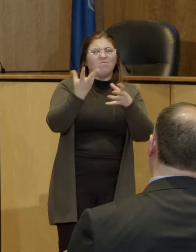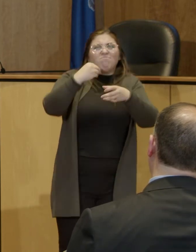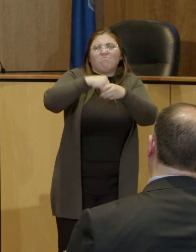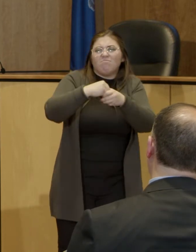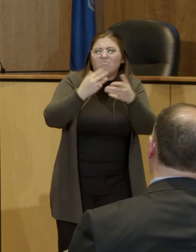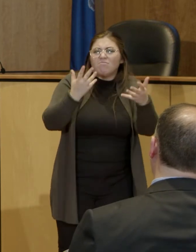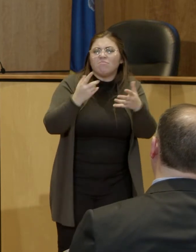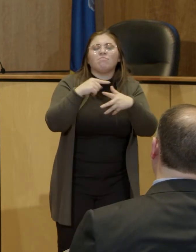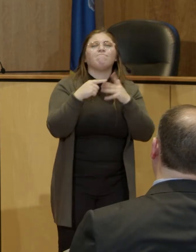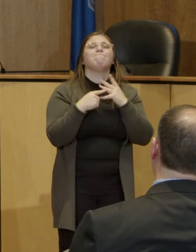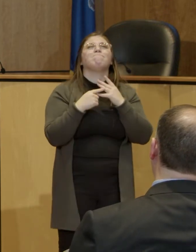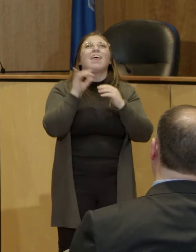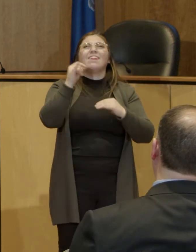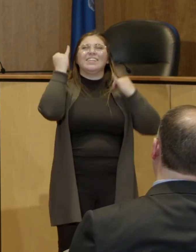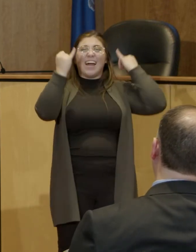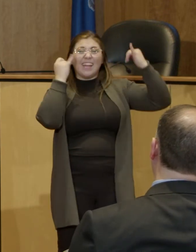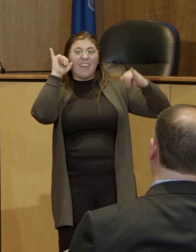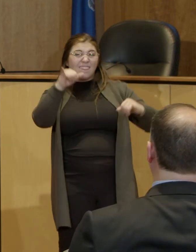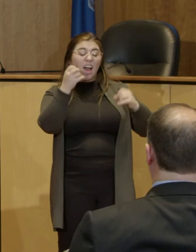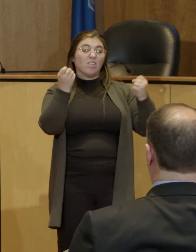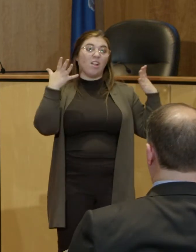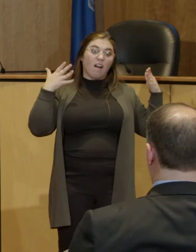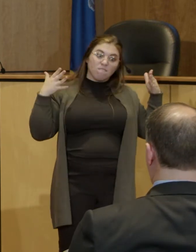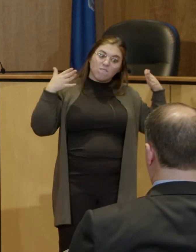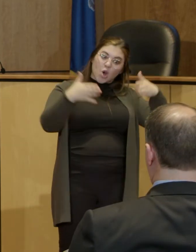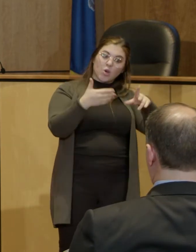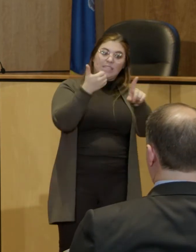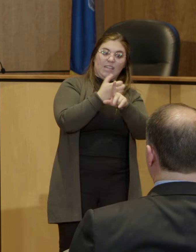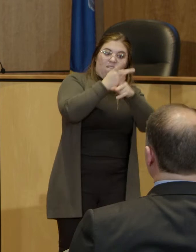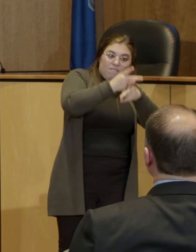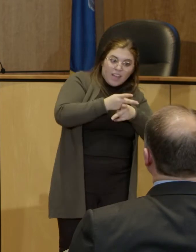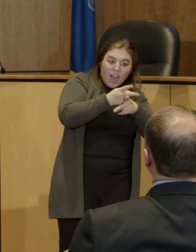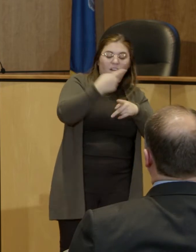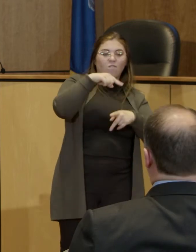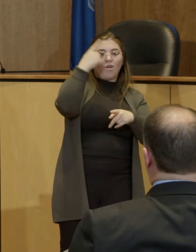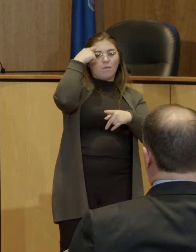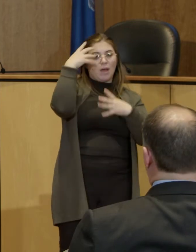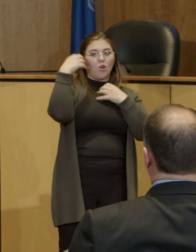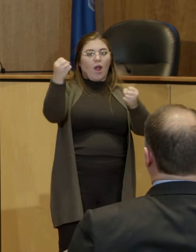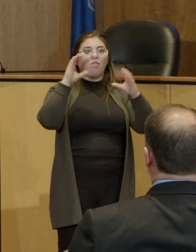an idea that gets a lot of focus in the emerging mental health